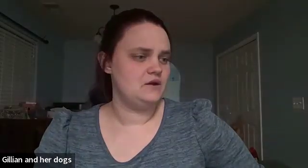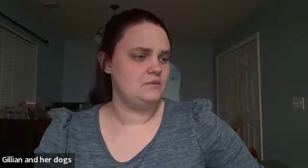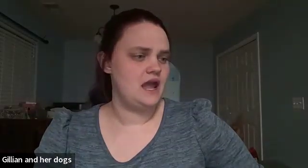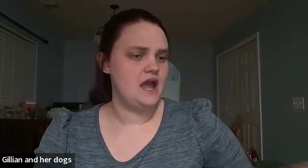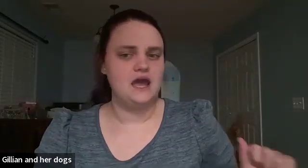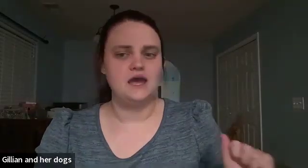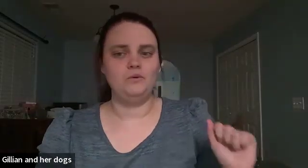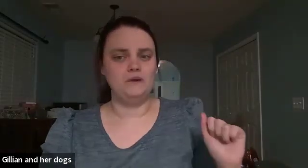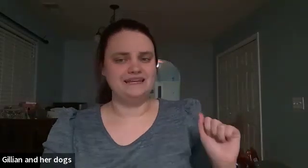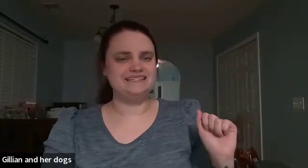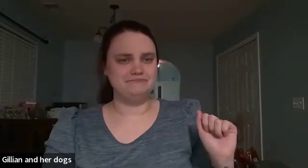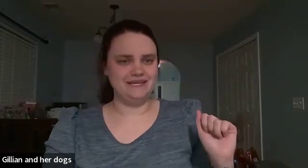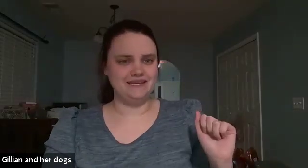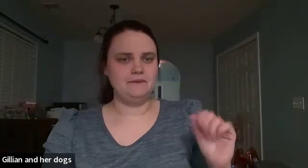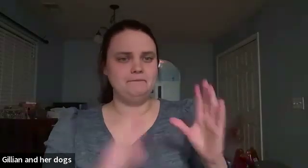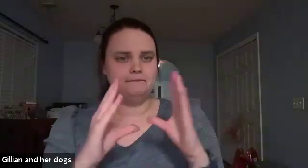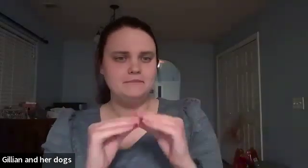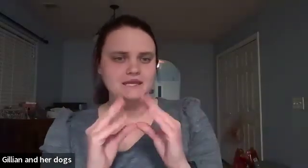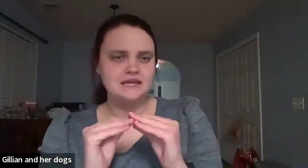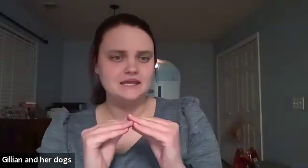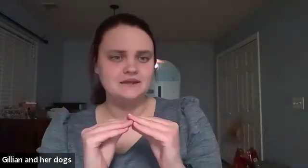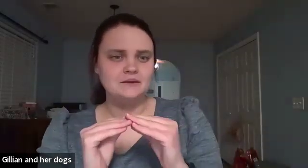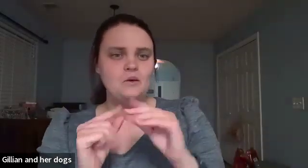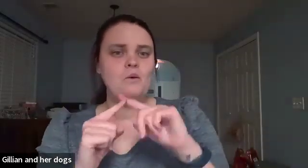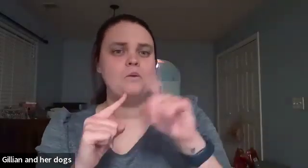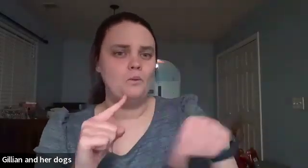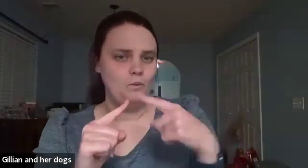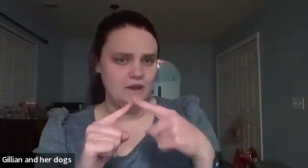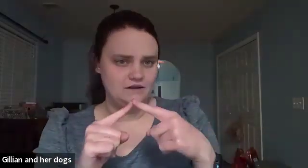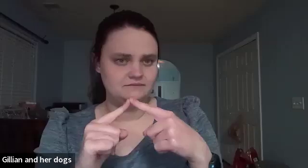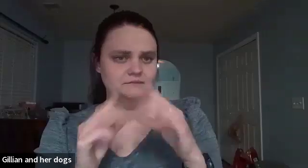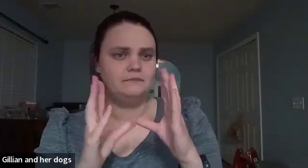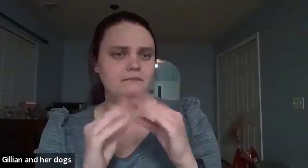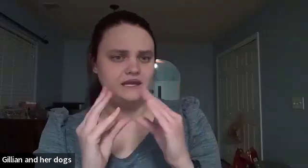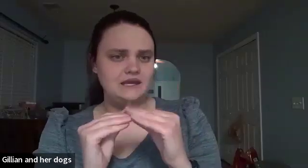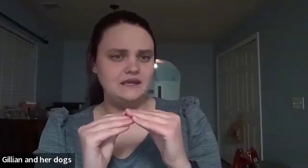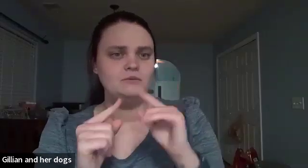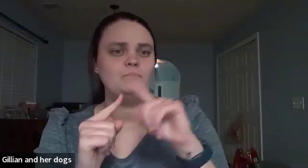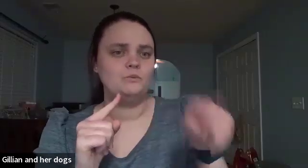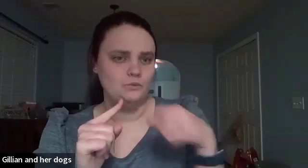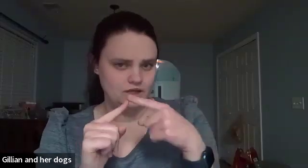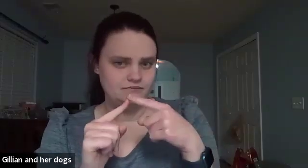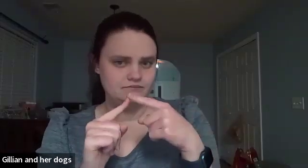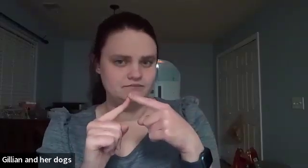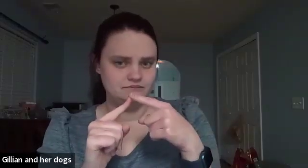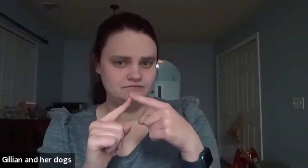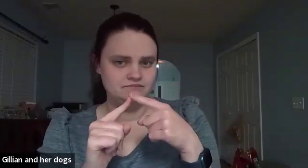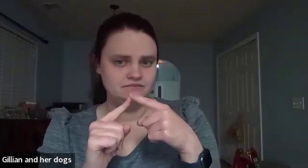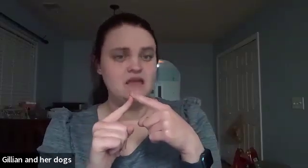Then we had when is the meeting? Meeting, when. Meeting, when. And